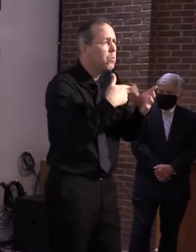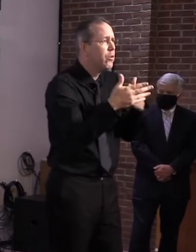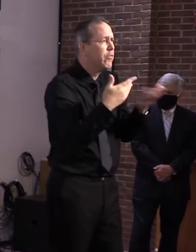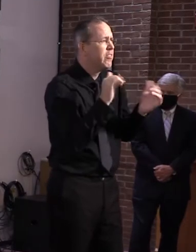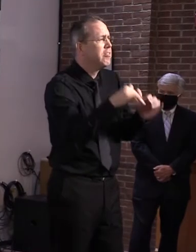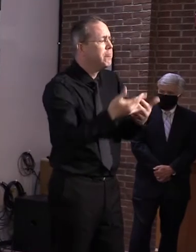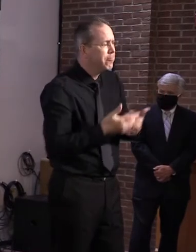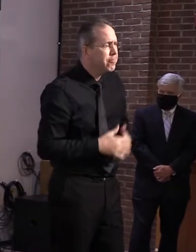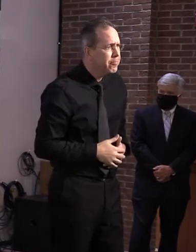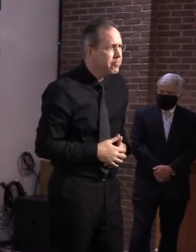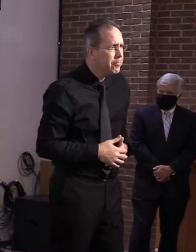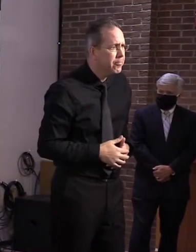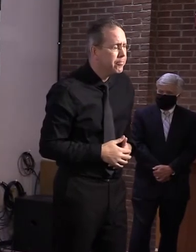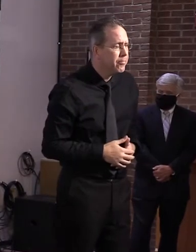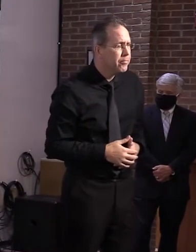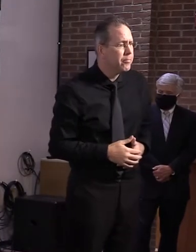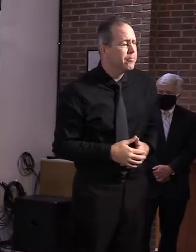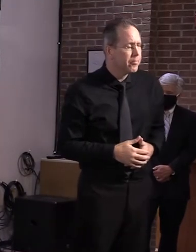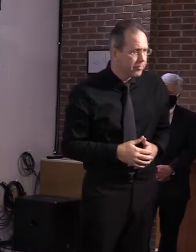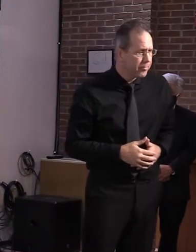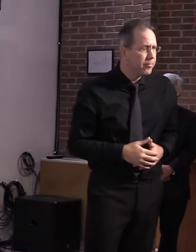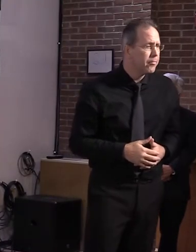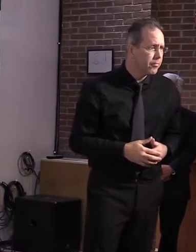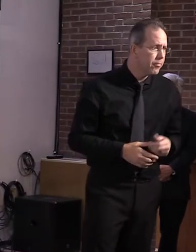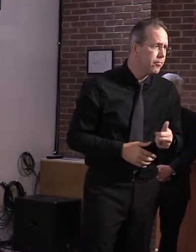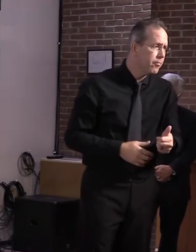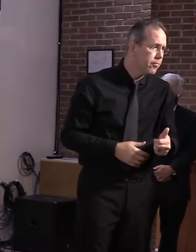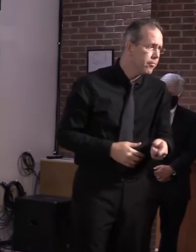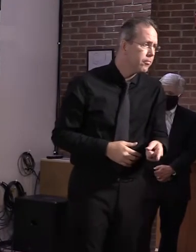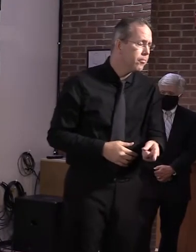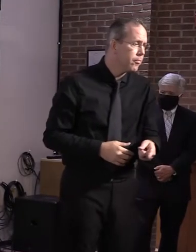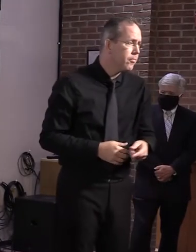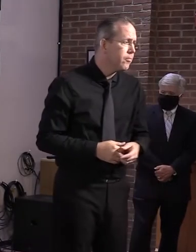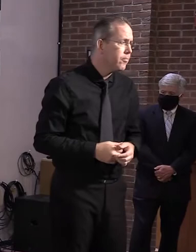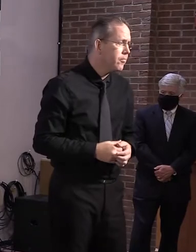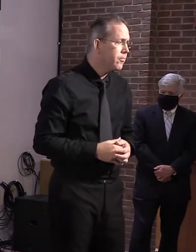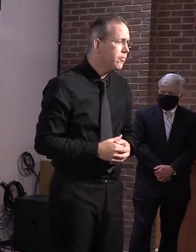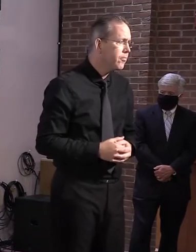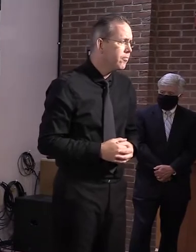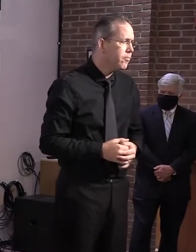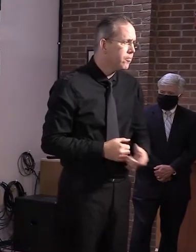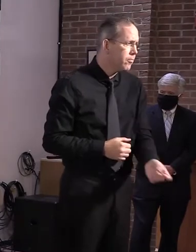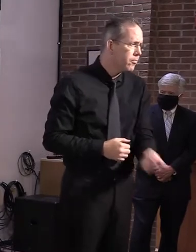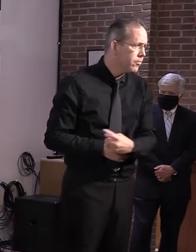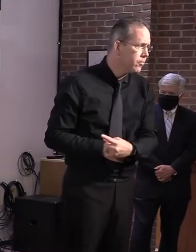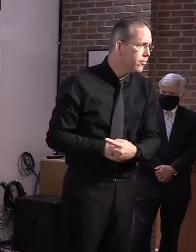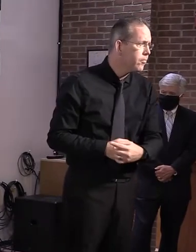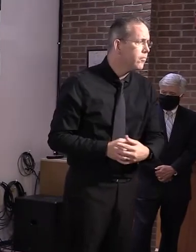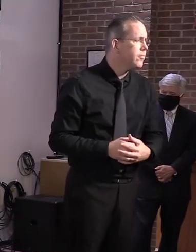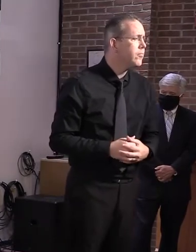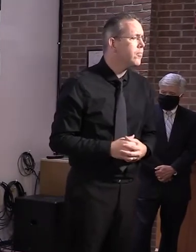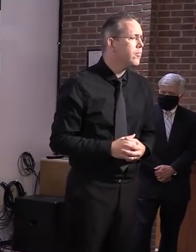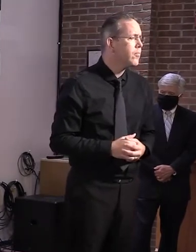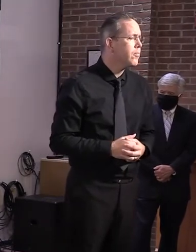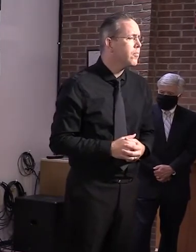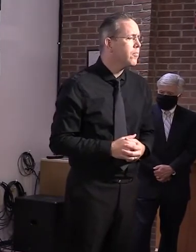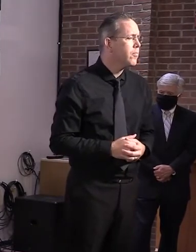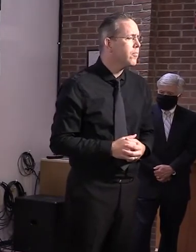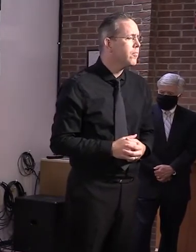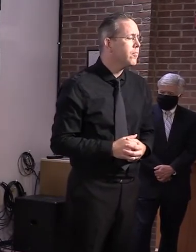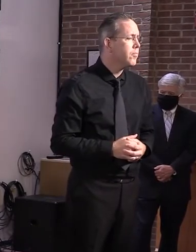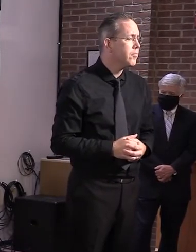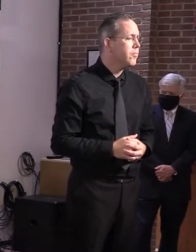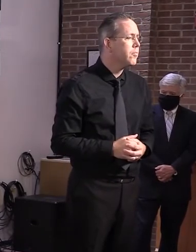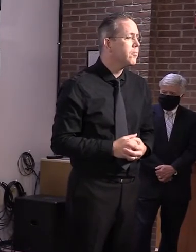Last question related to the colleges here. Is there any concern that if there's, you know, strict enforcement on campus of large gatherings, that will push those